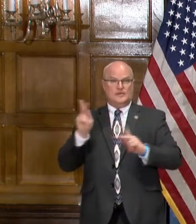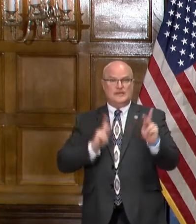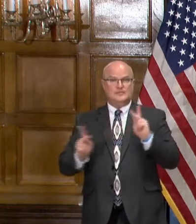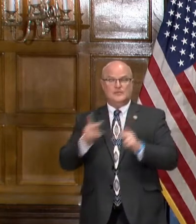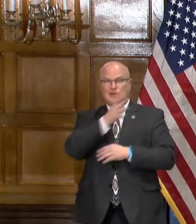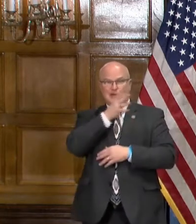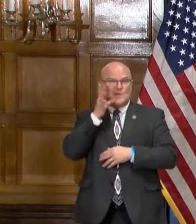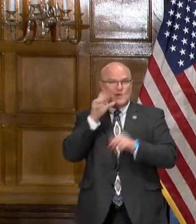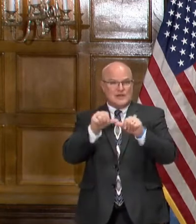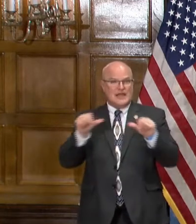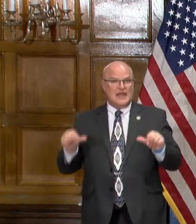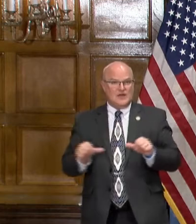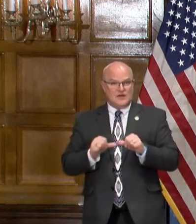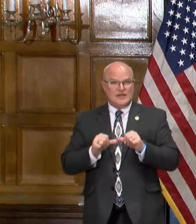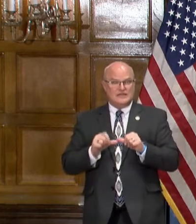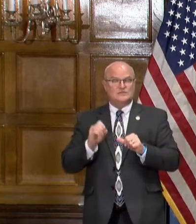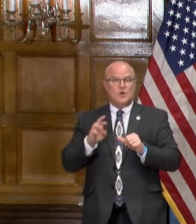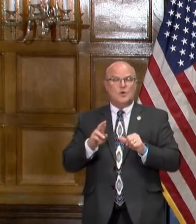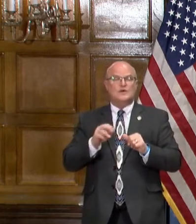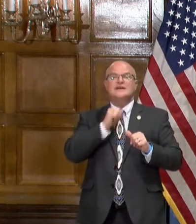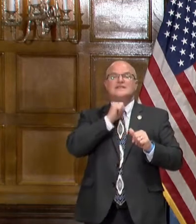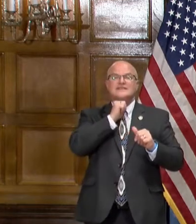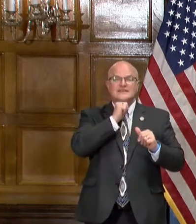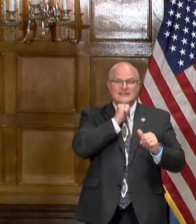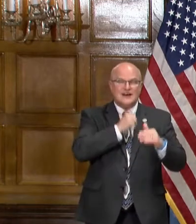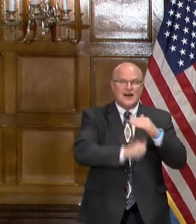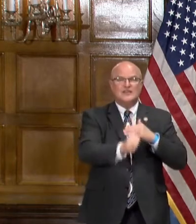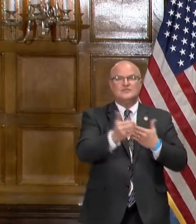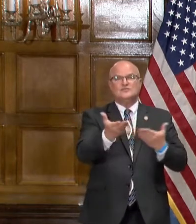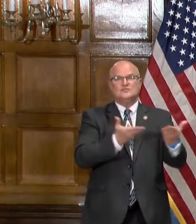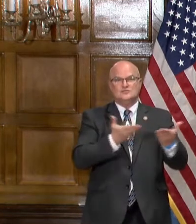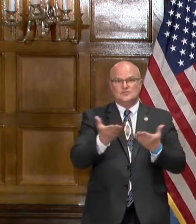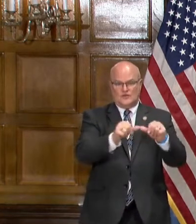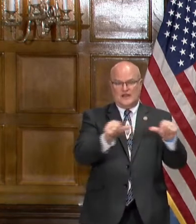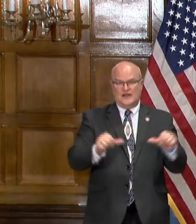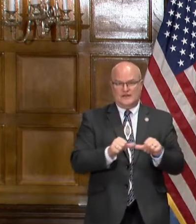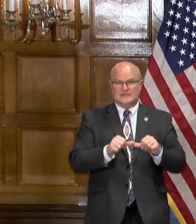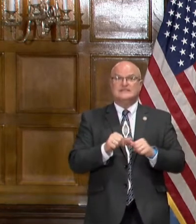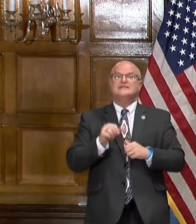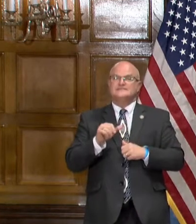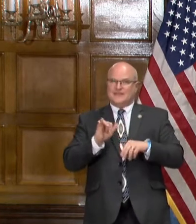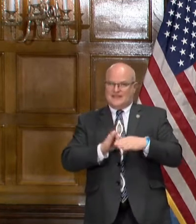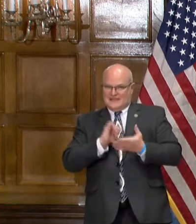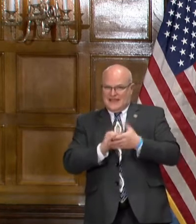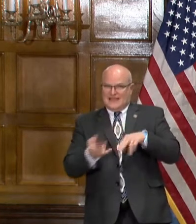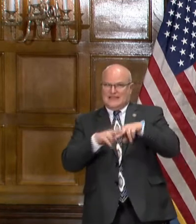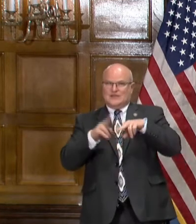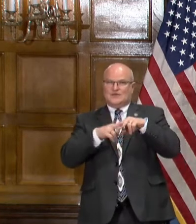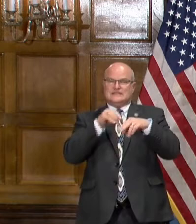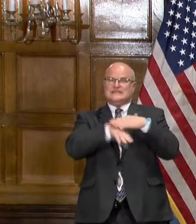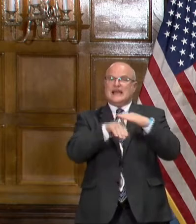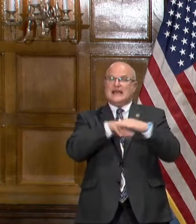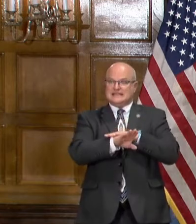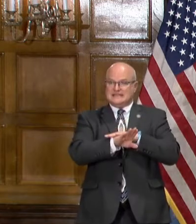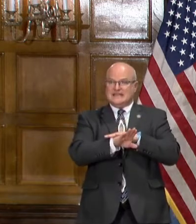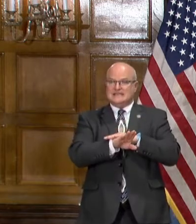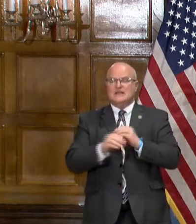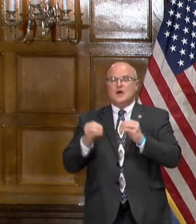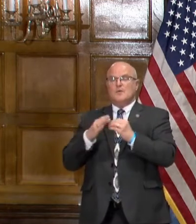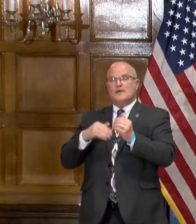rural areas or the underserved areas. And so it increases access to them. This will be over and above our